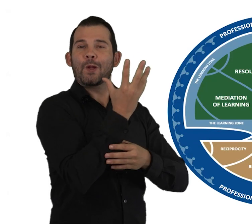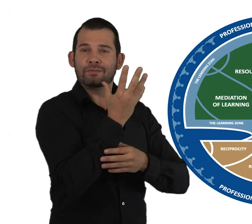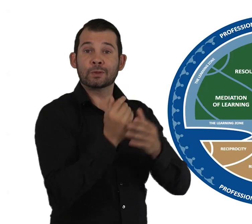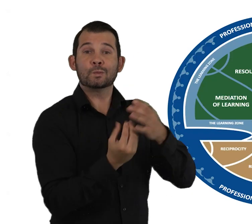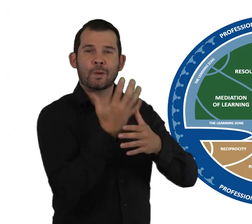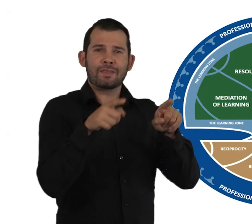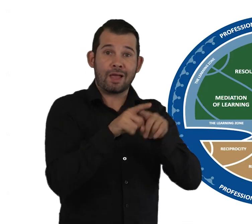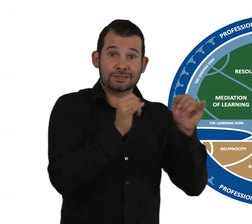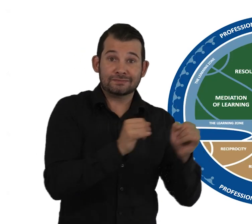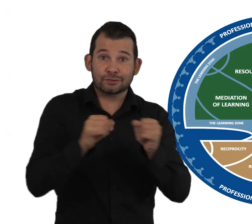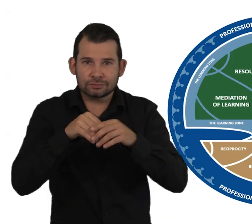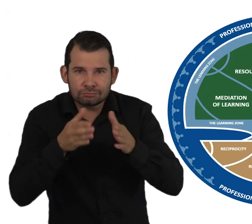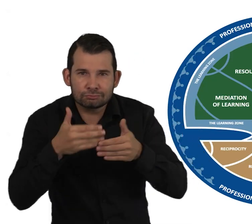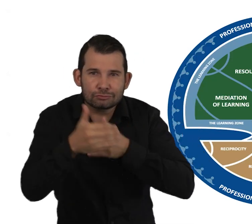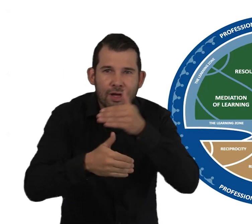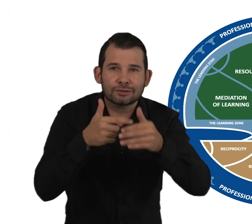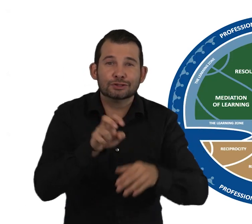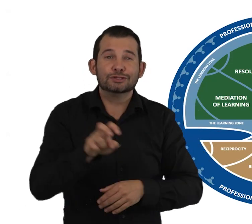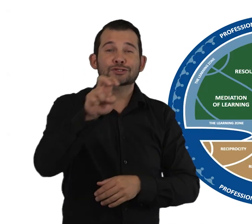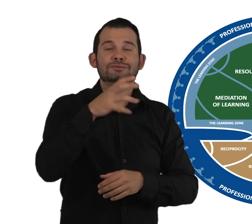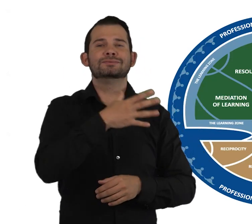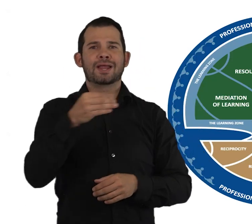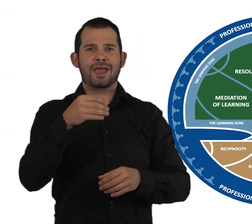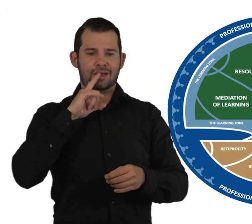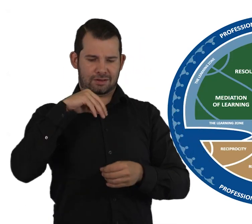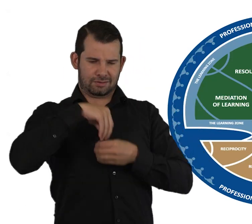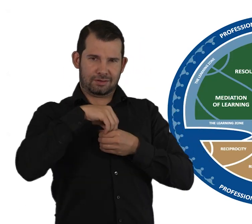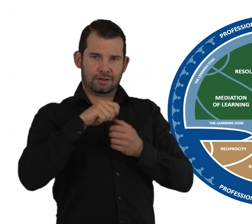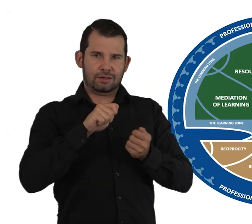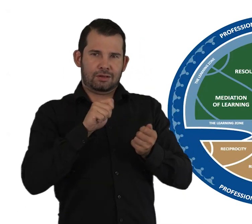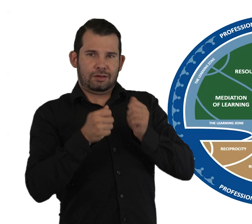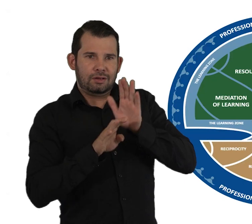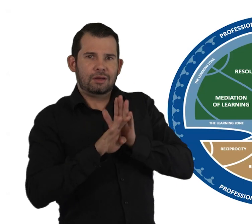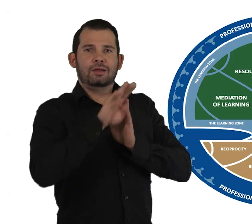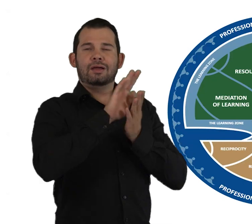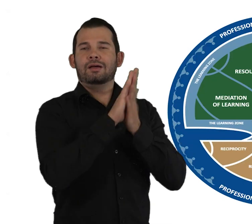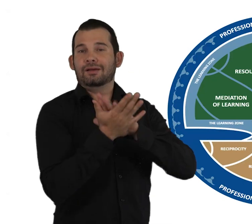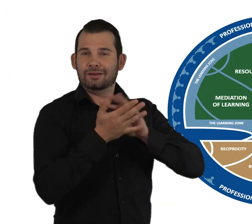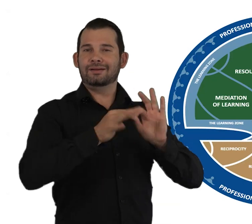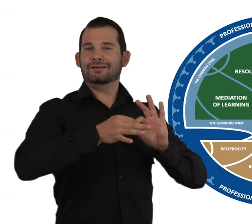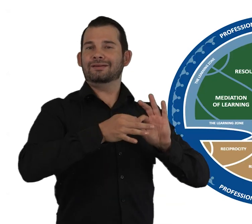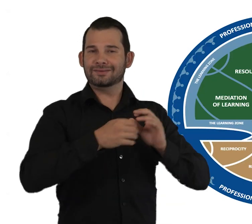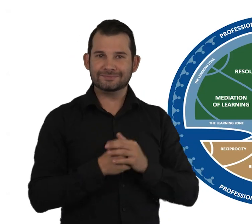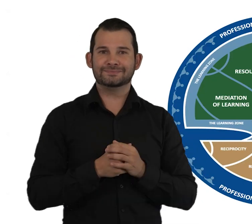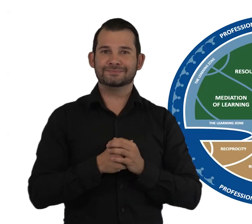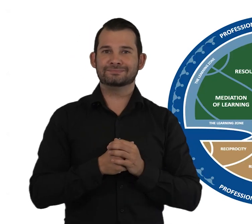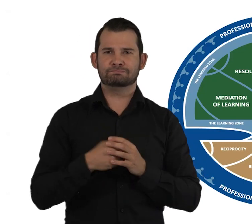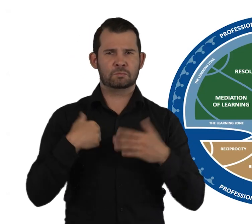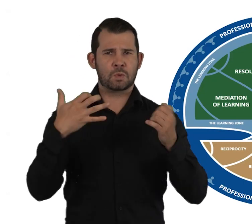as individuals in the process of a journey, and in essence, evolving as practitioners. I would like to begin at the